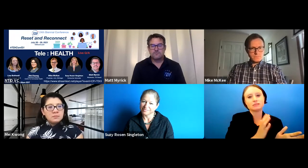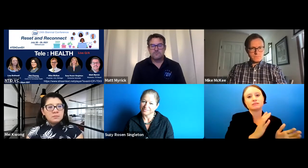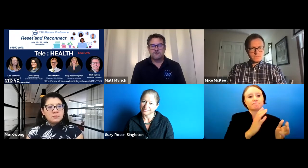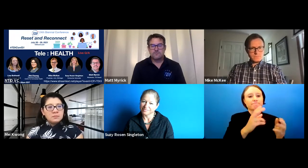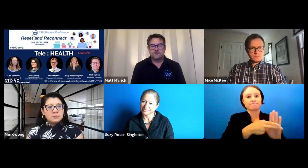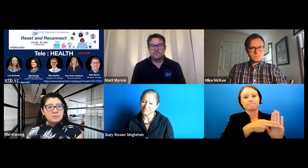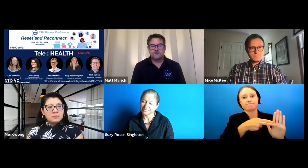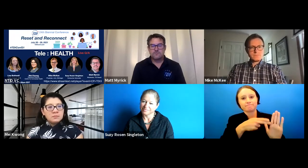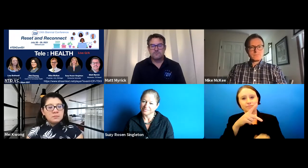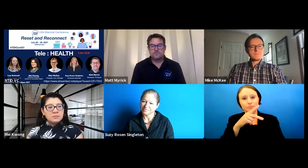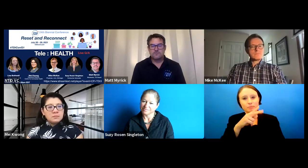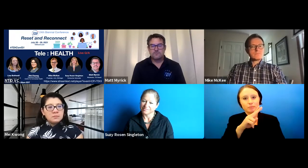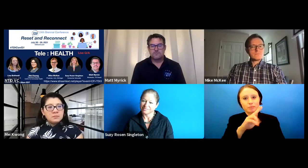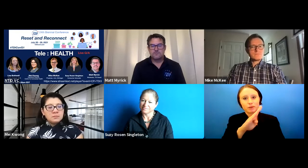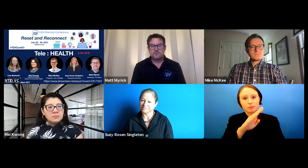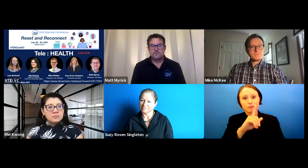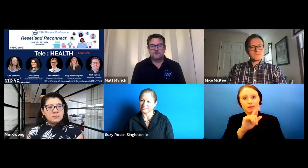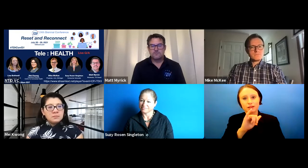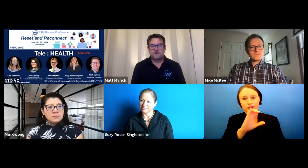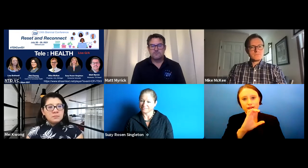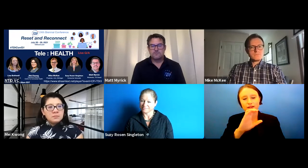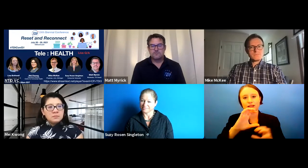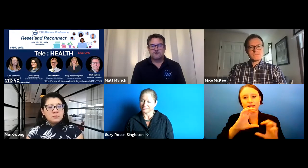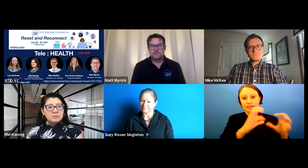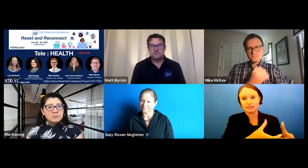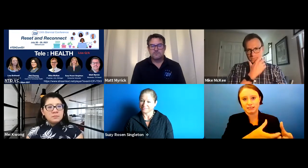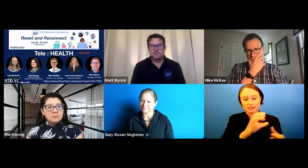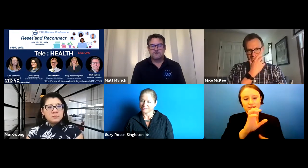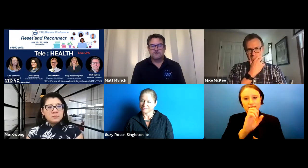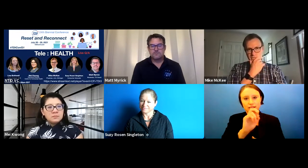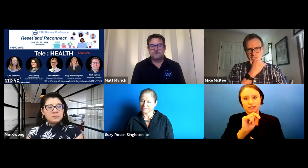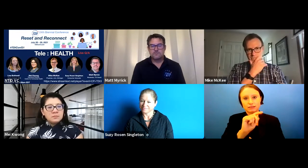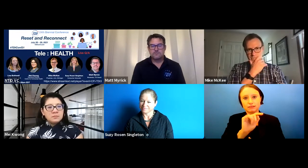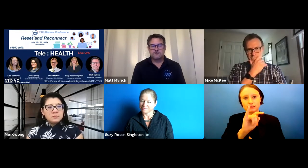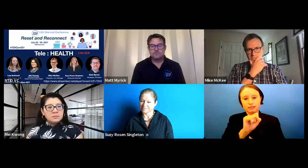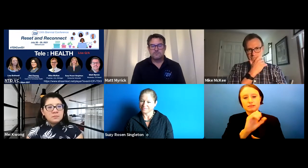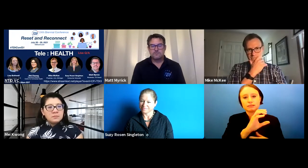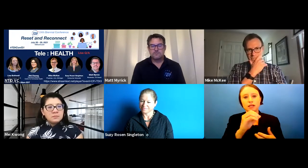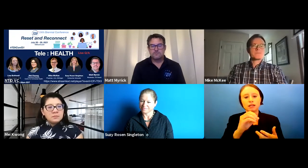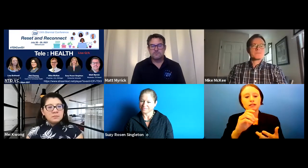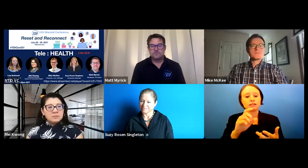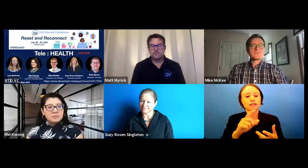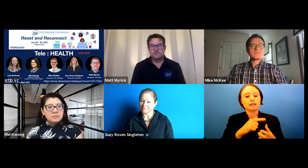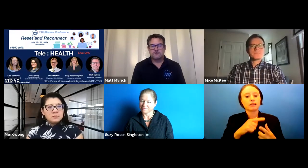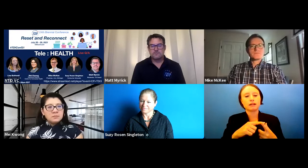typically covers state and local governments, which are public entities.